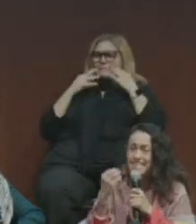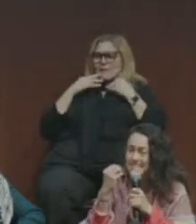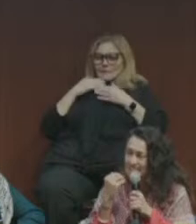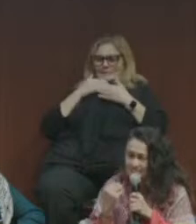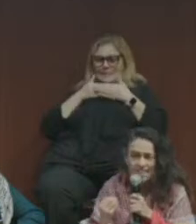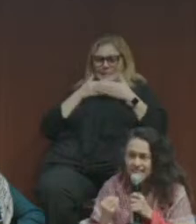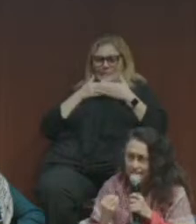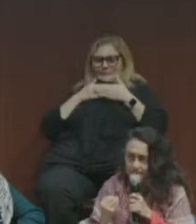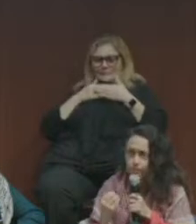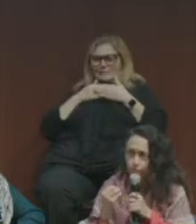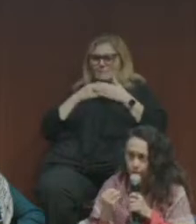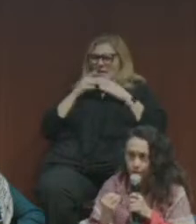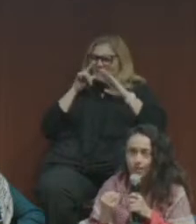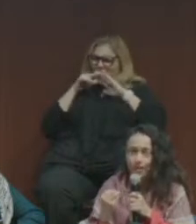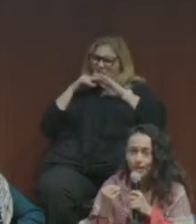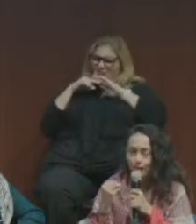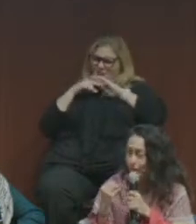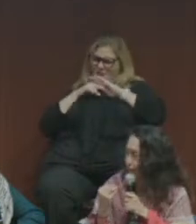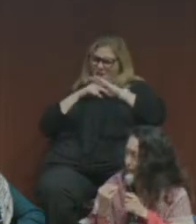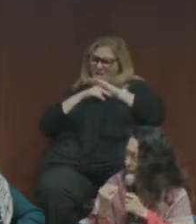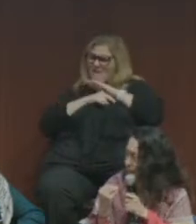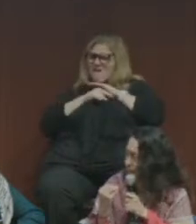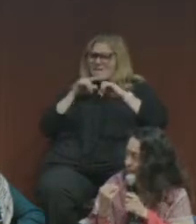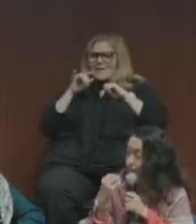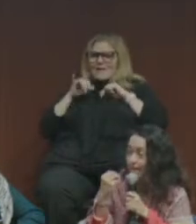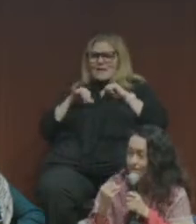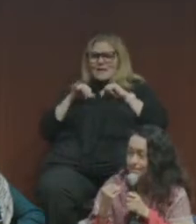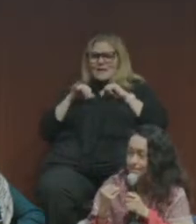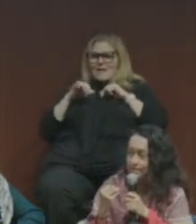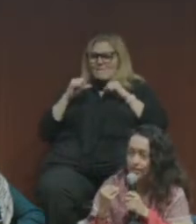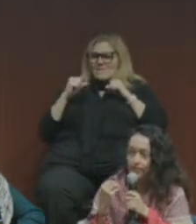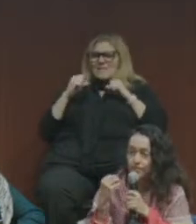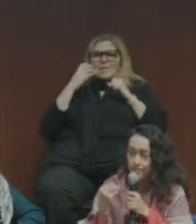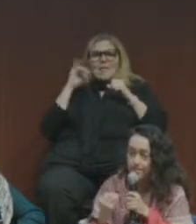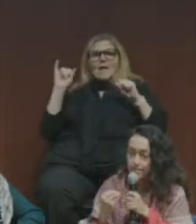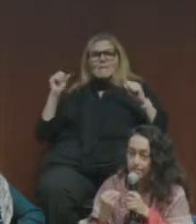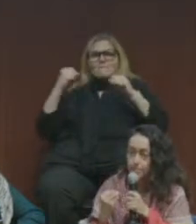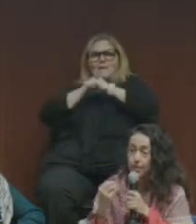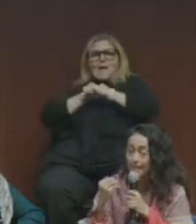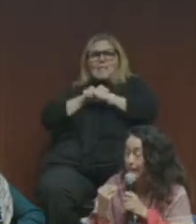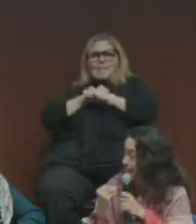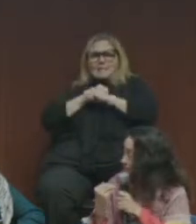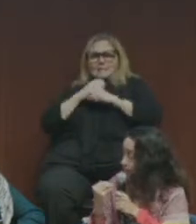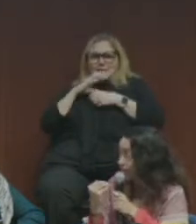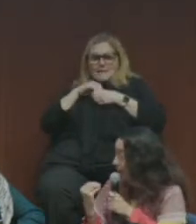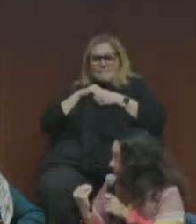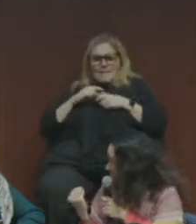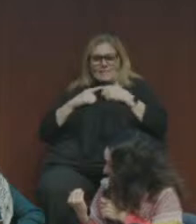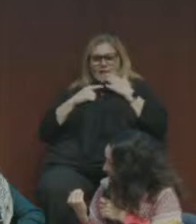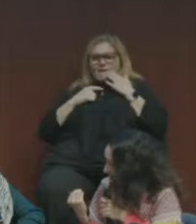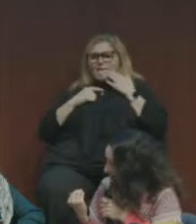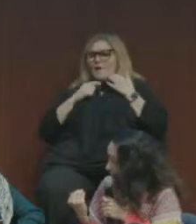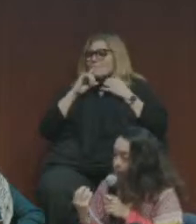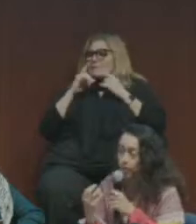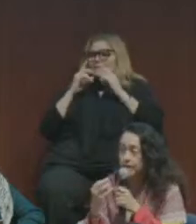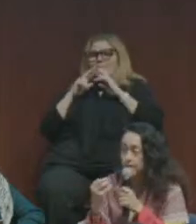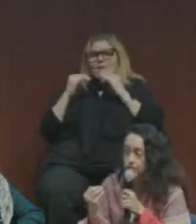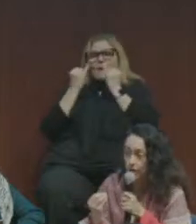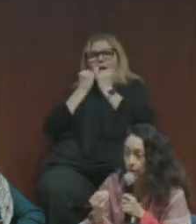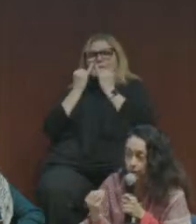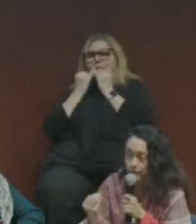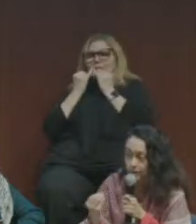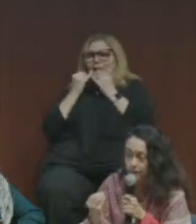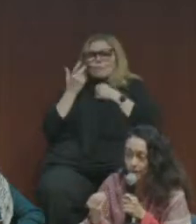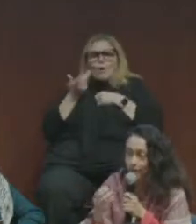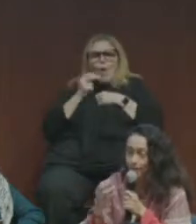intimate, insidious form of, violence of the systems, but yet it's very isolated, right? We're each